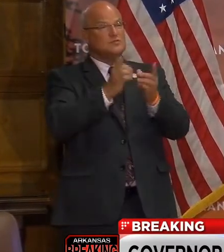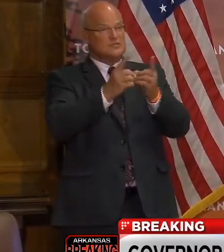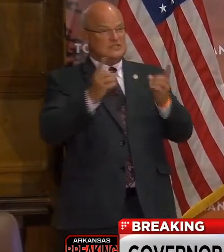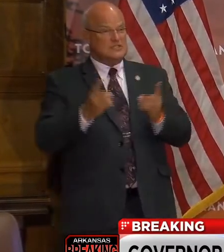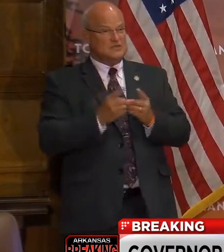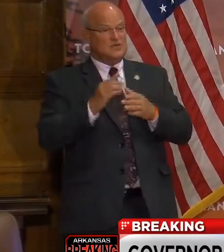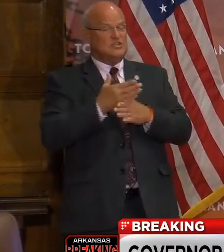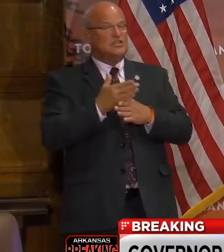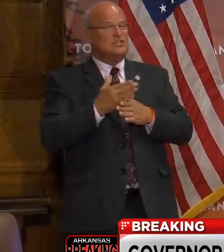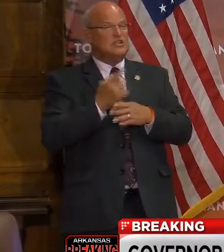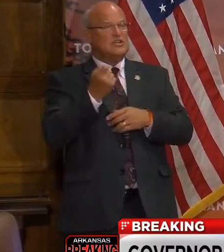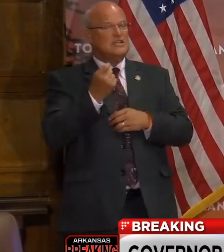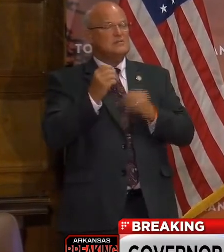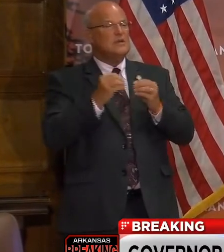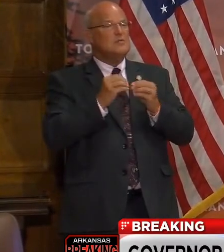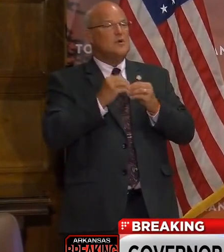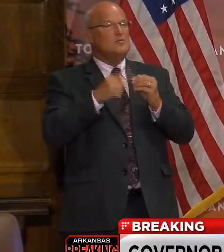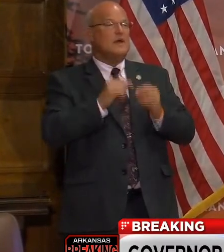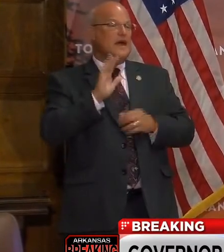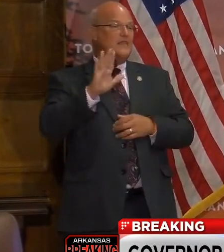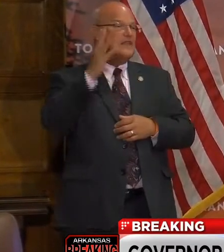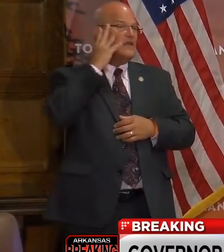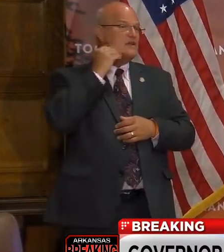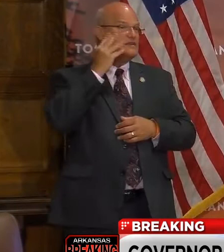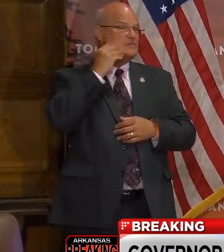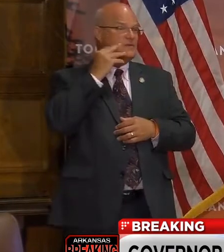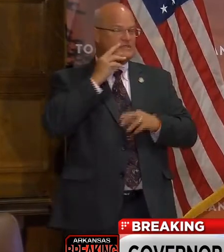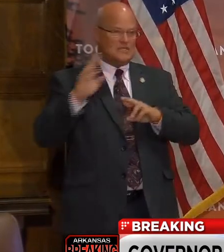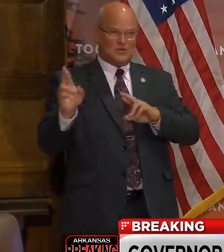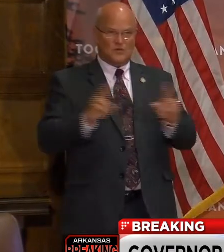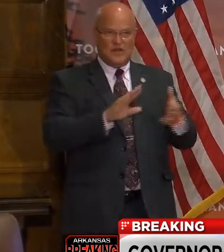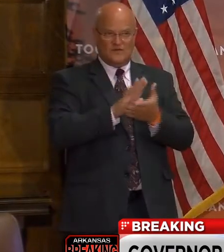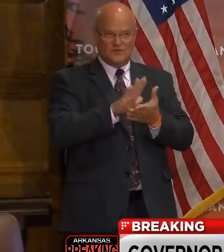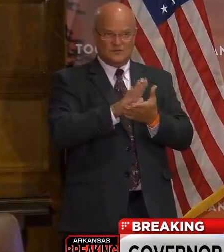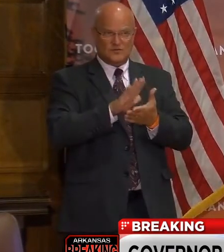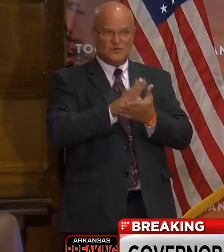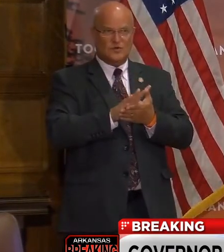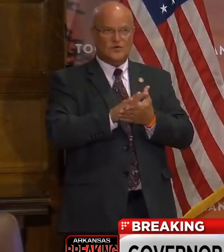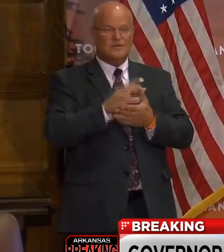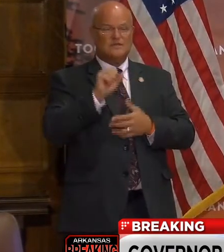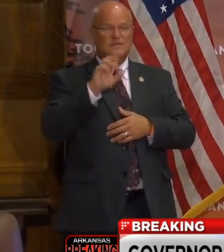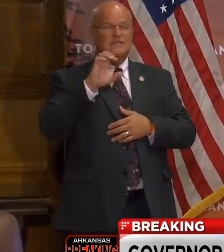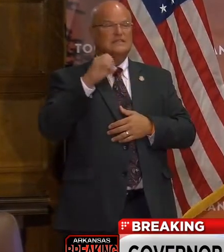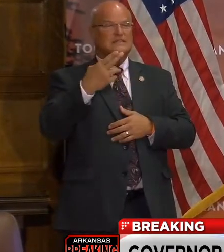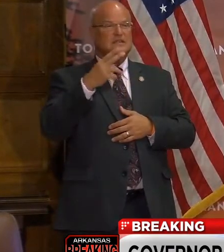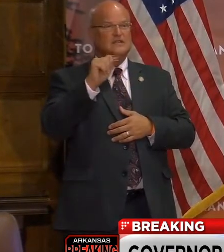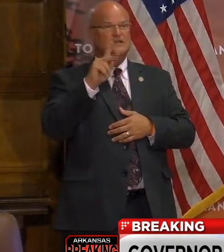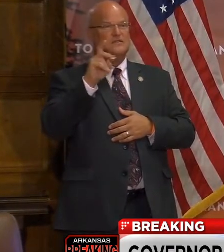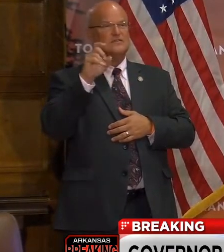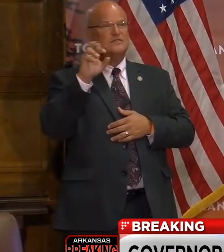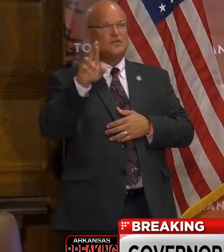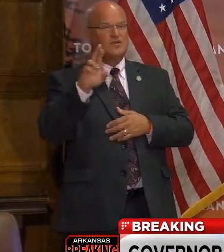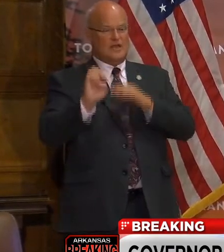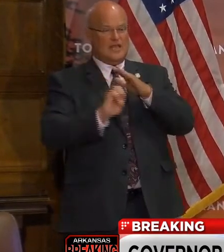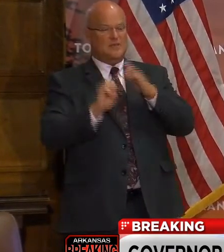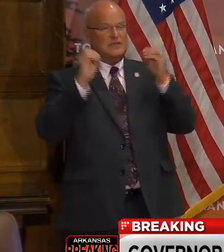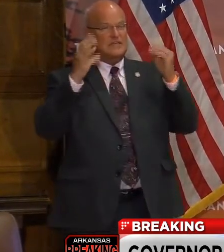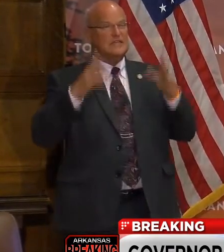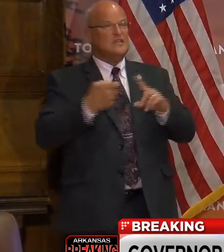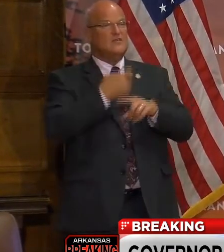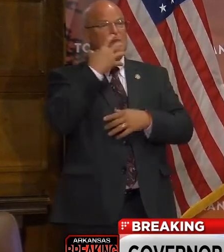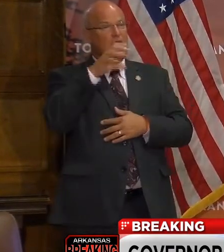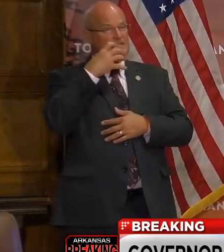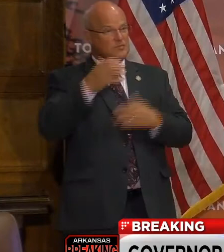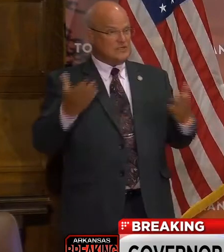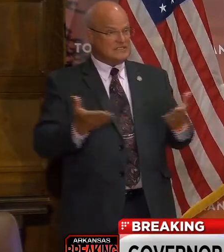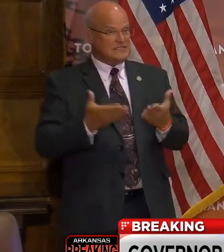to share a little bit about their experiences in getting ready for school. Ms. Sarah Turner, an elementary teacher from Hot Springs,